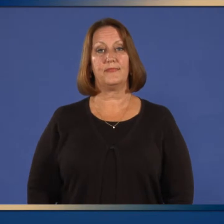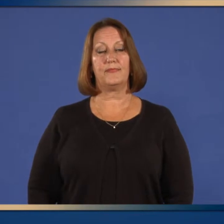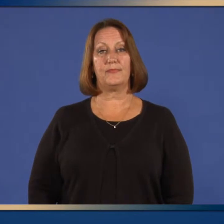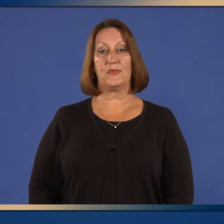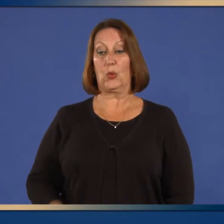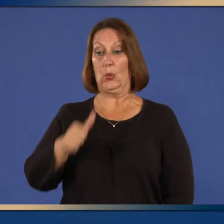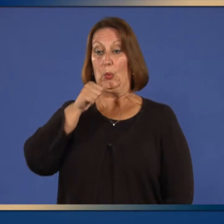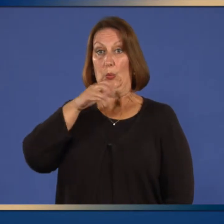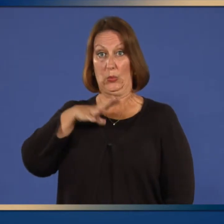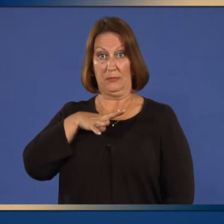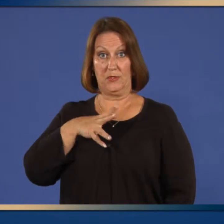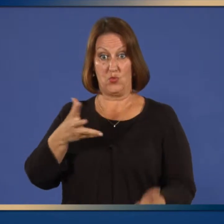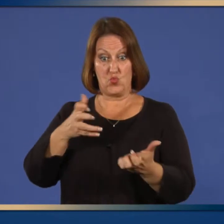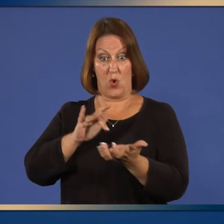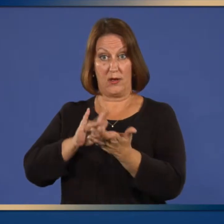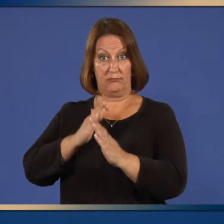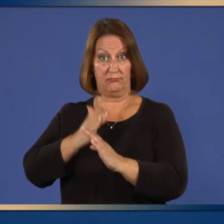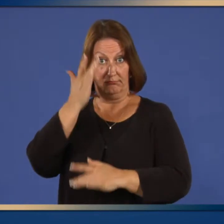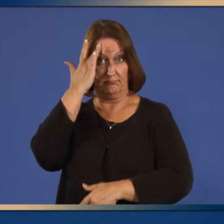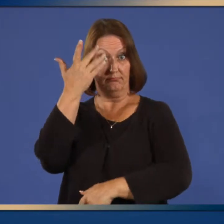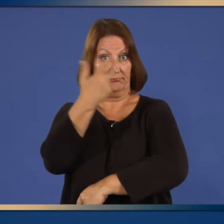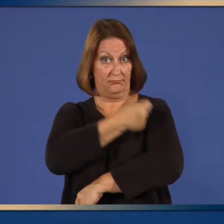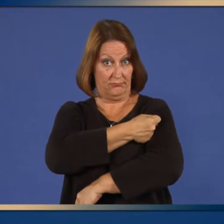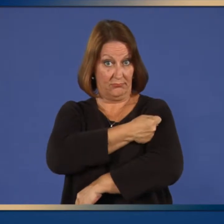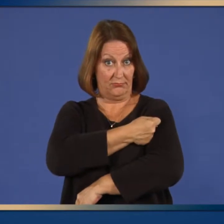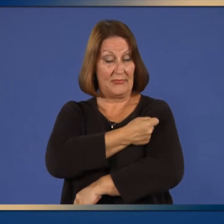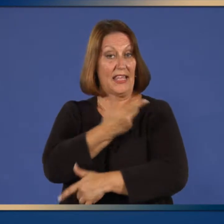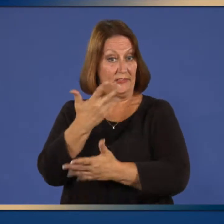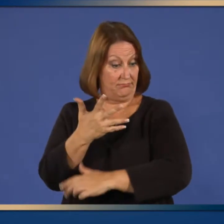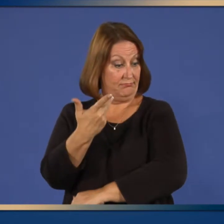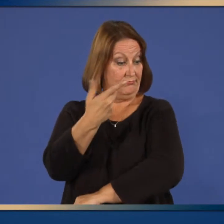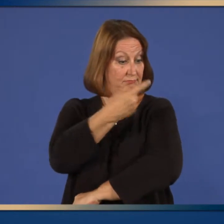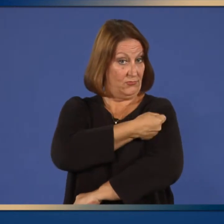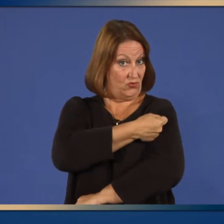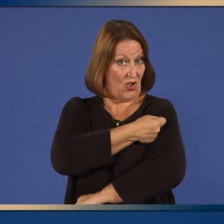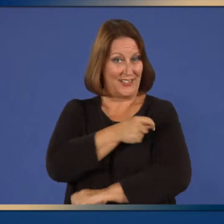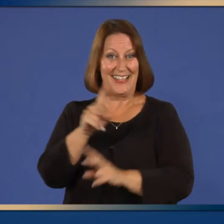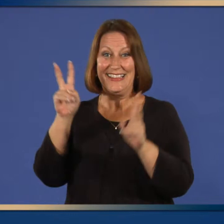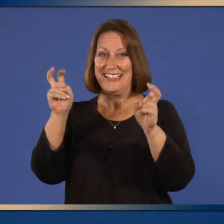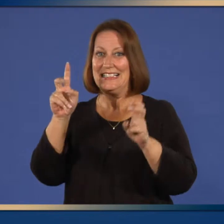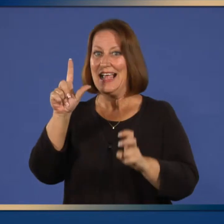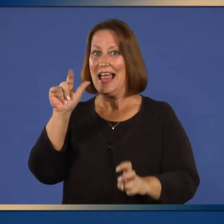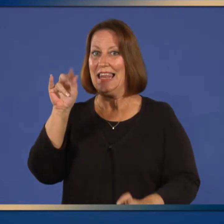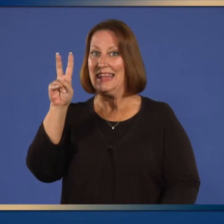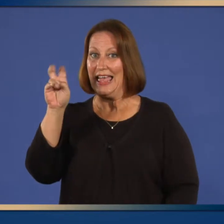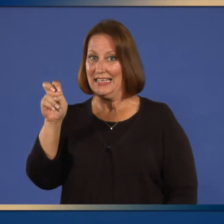Sexually active young women who receive a live virus vaccine